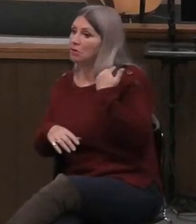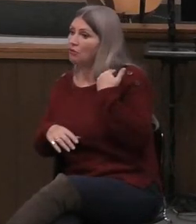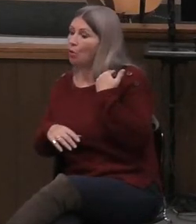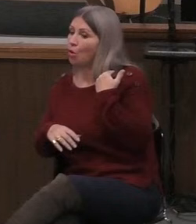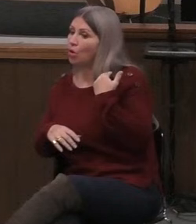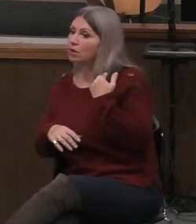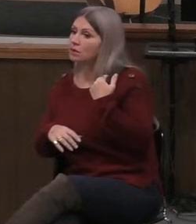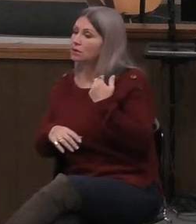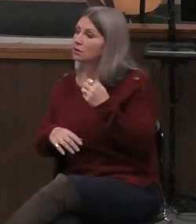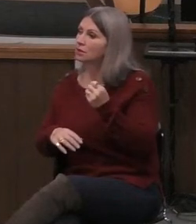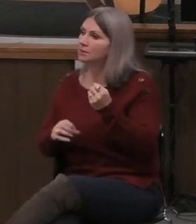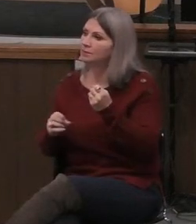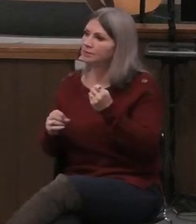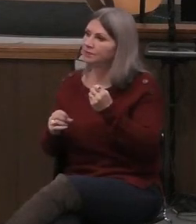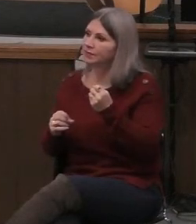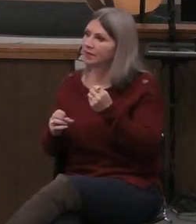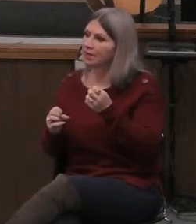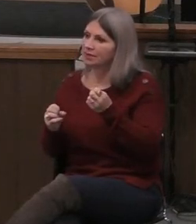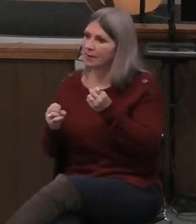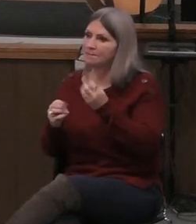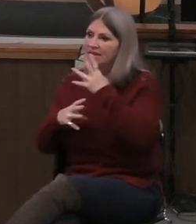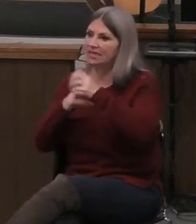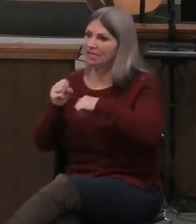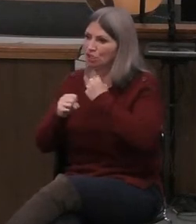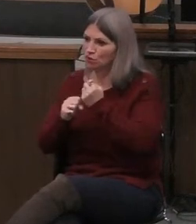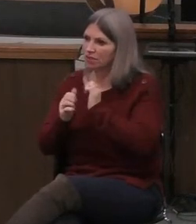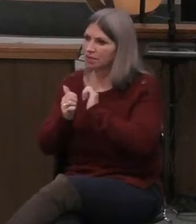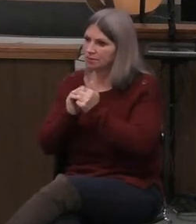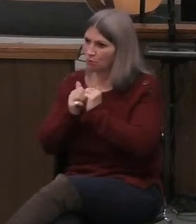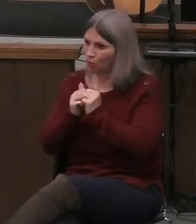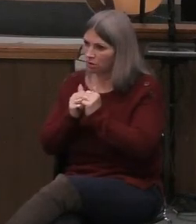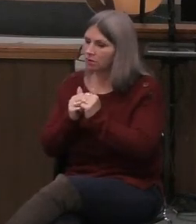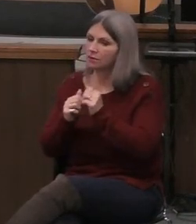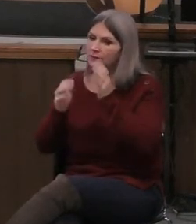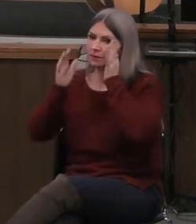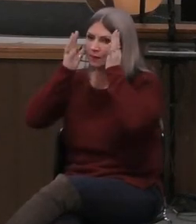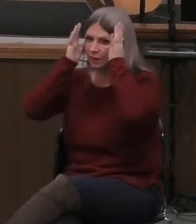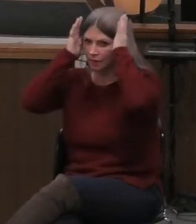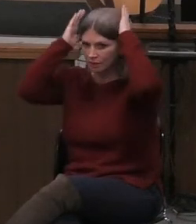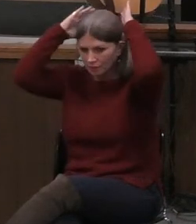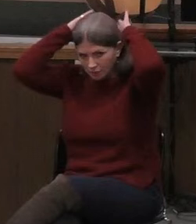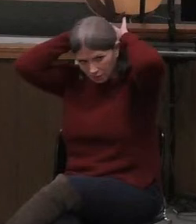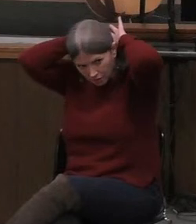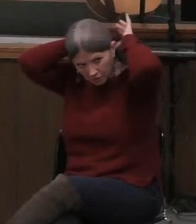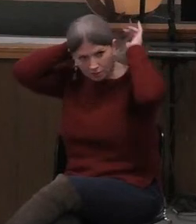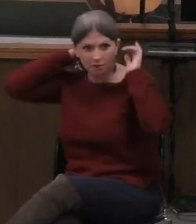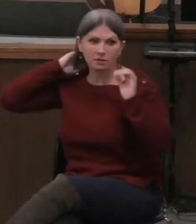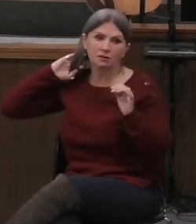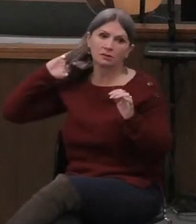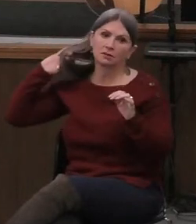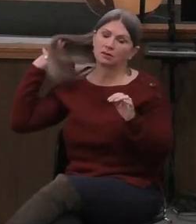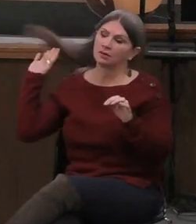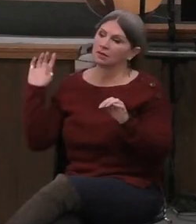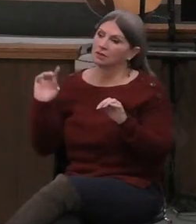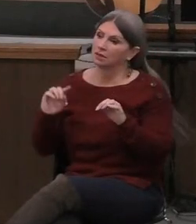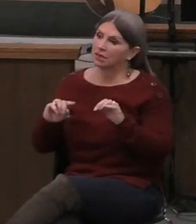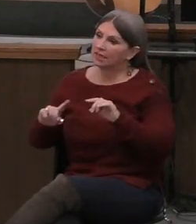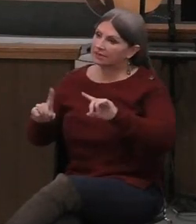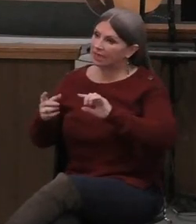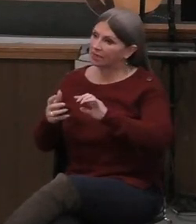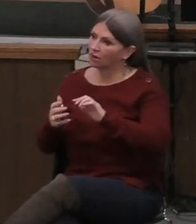in the Olympics for many, many years. What makes it different than a lot of other